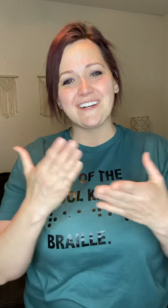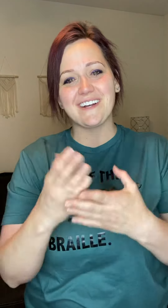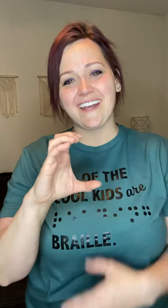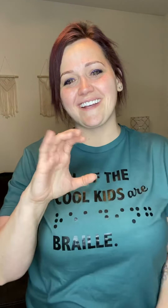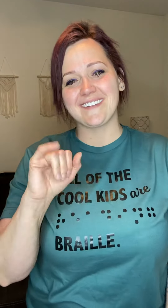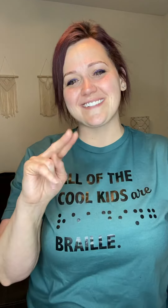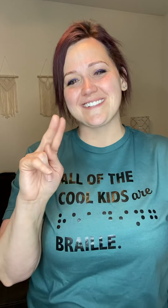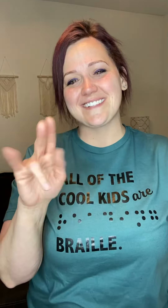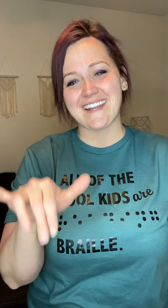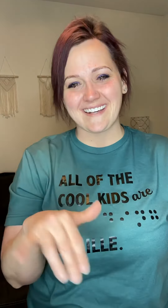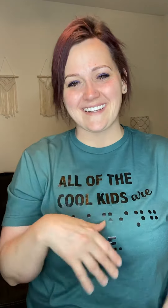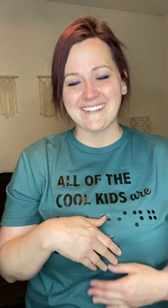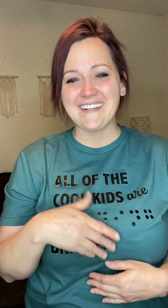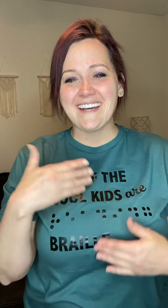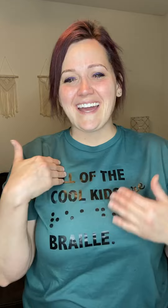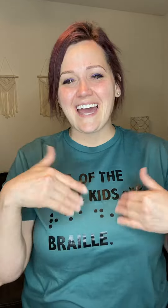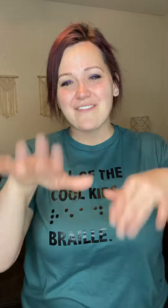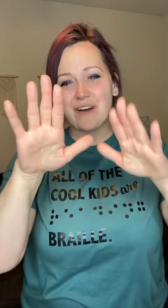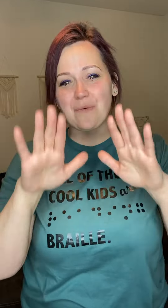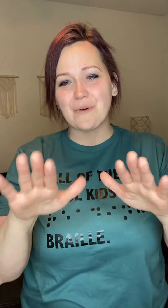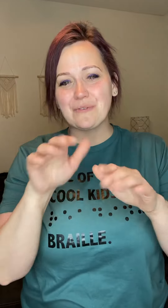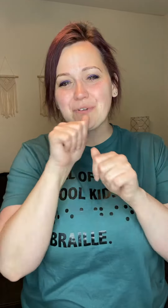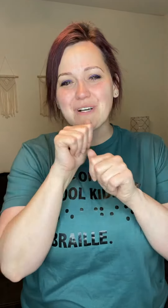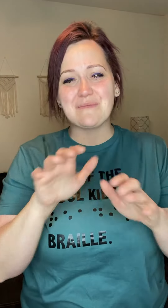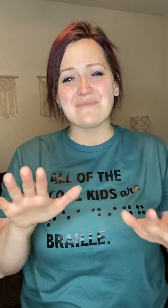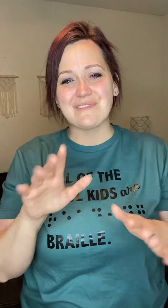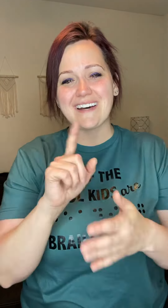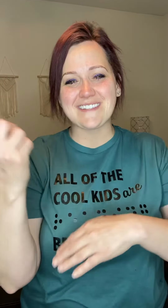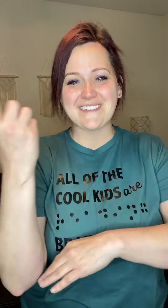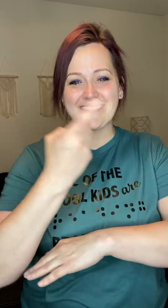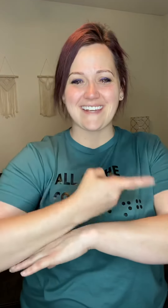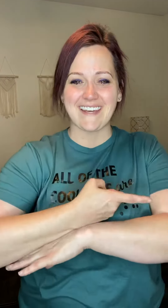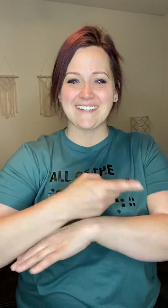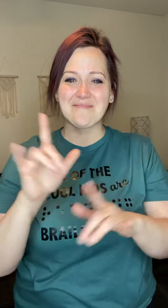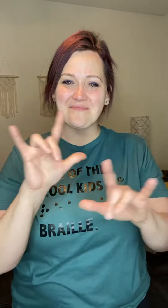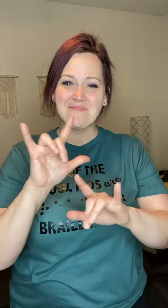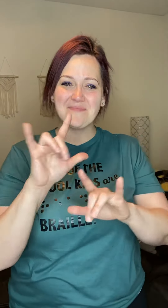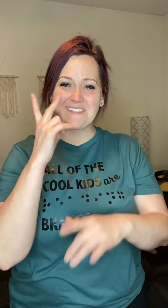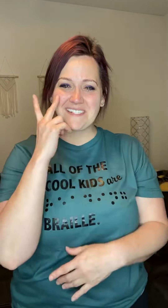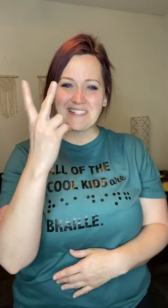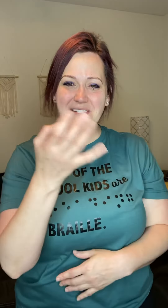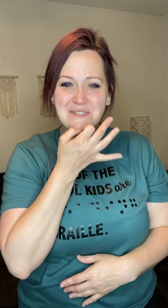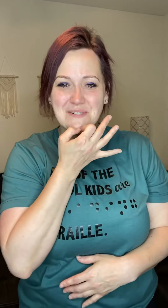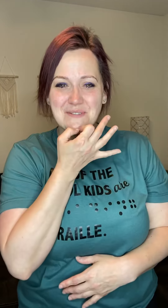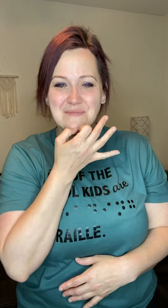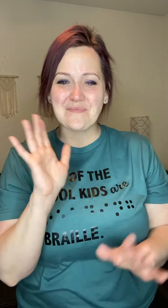here in Cincinnati. Have a wonderful and blessed day. See you soon.